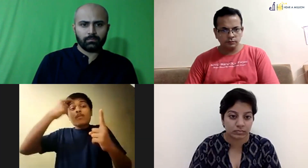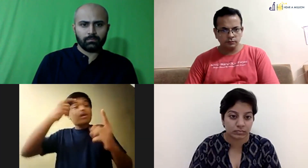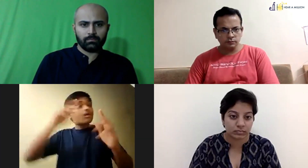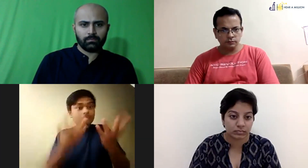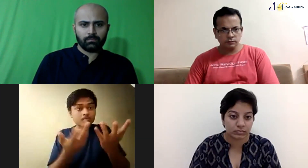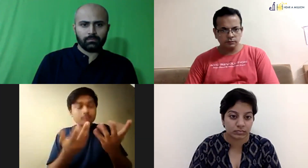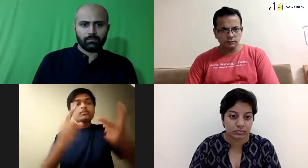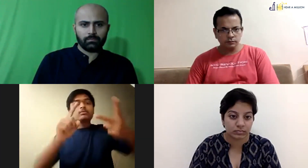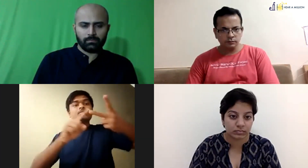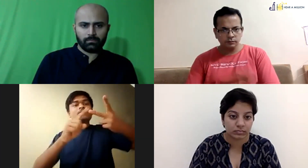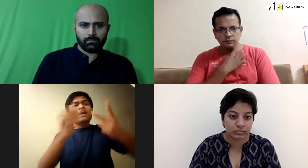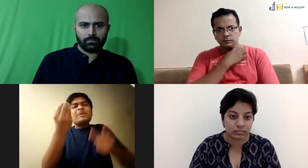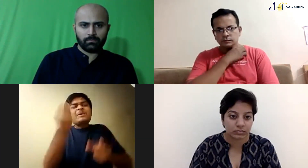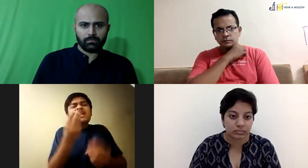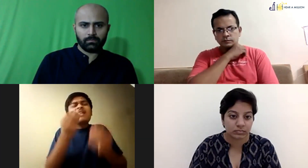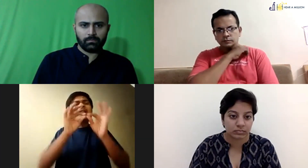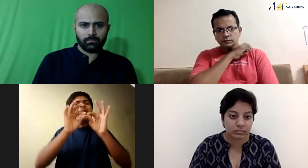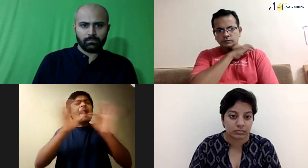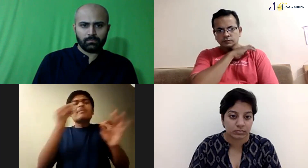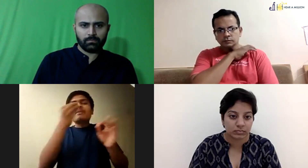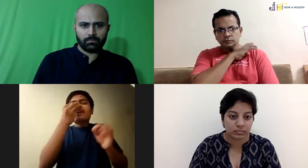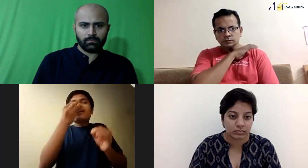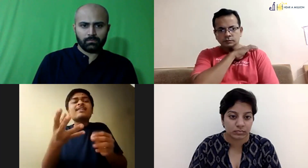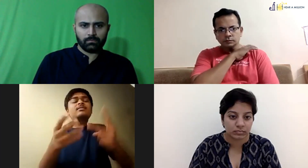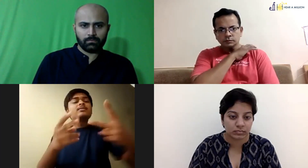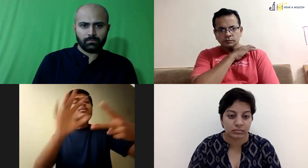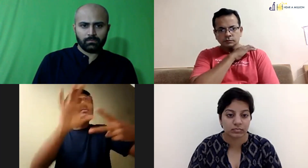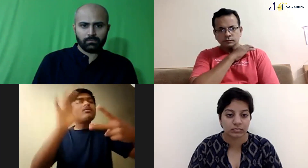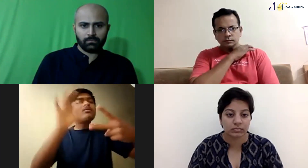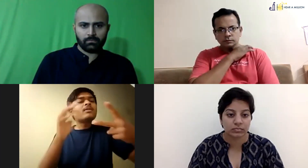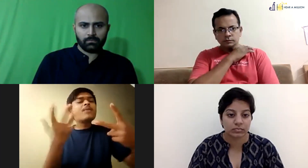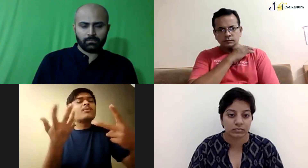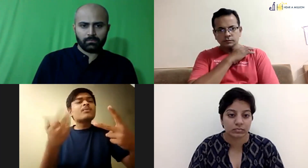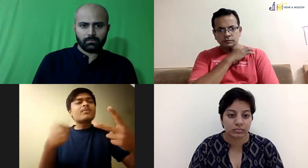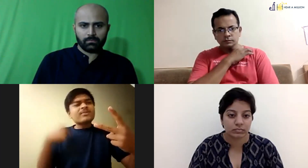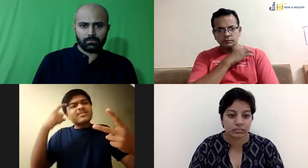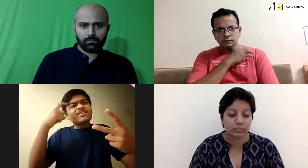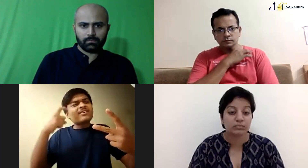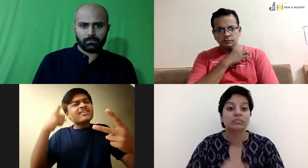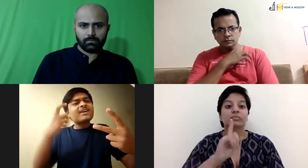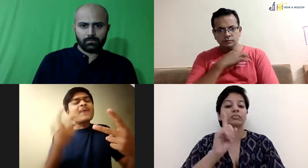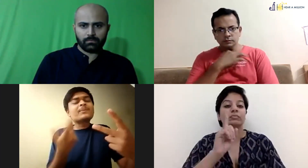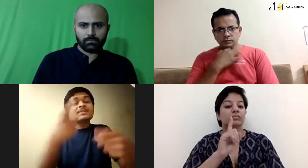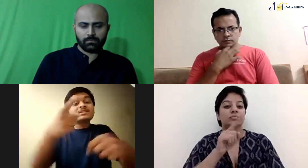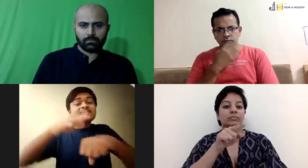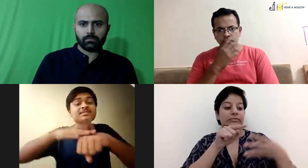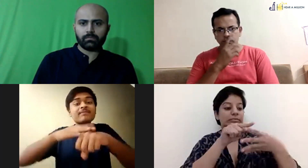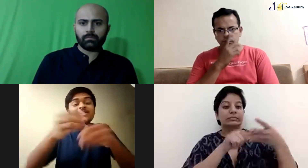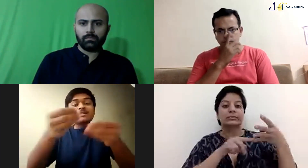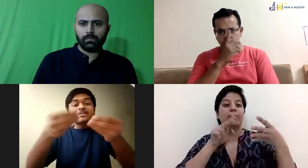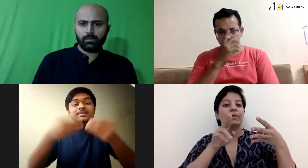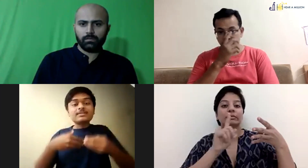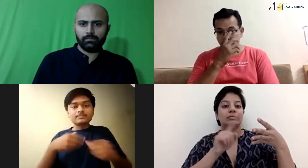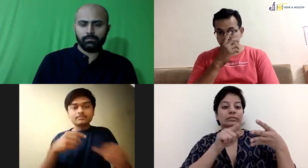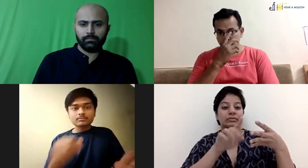a black figure around the eyes. So what could be the simple solution? What two things we can choose, right? I